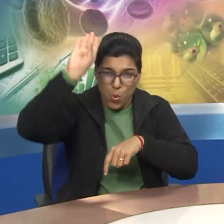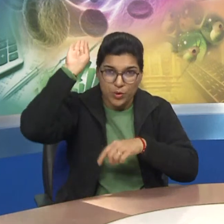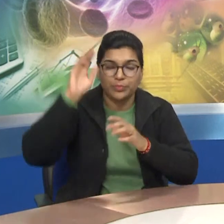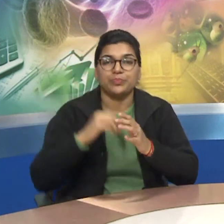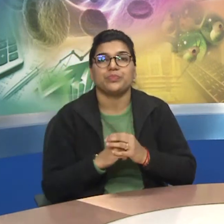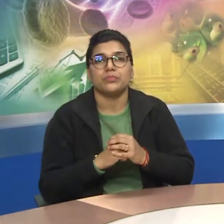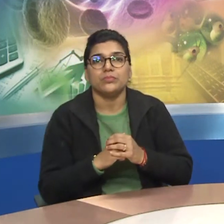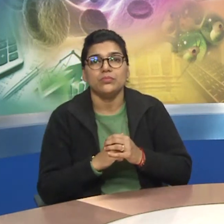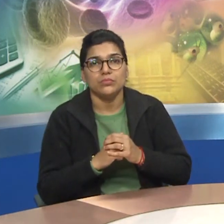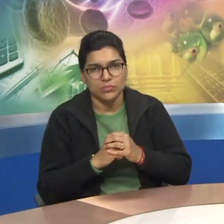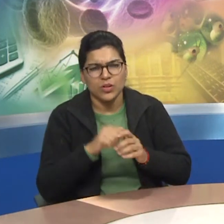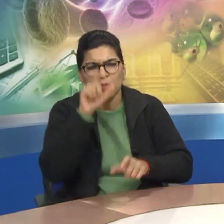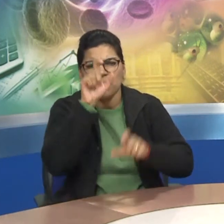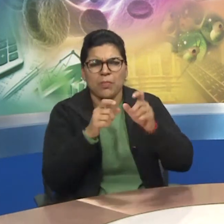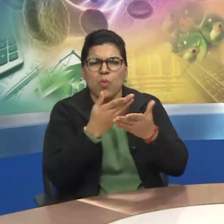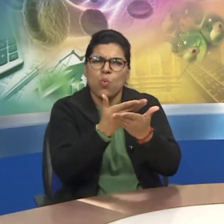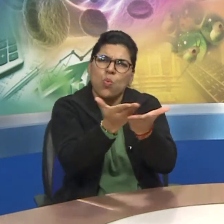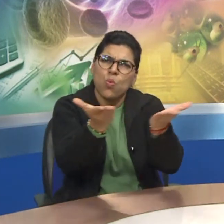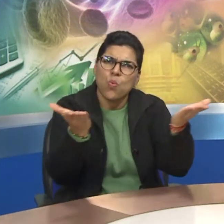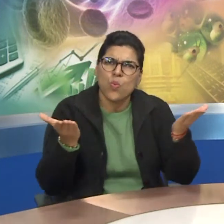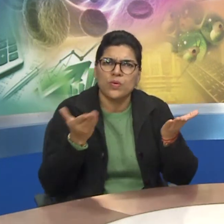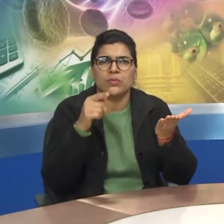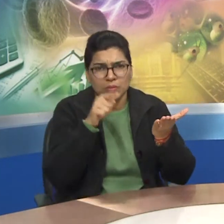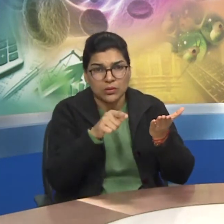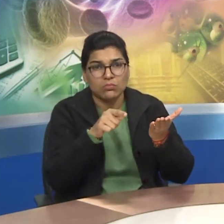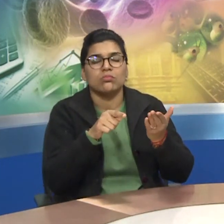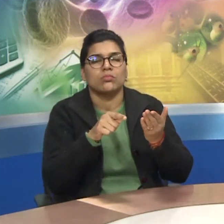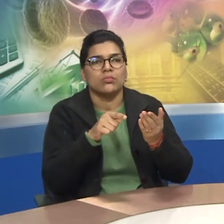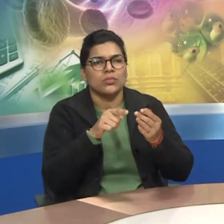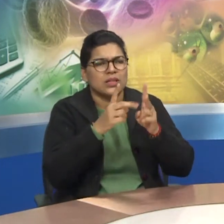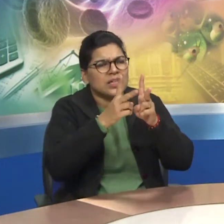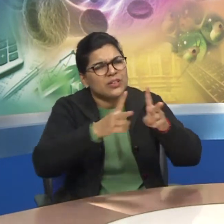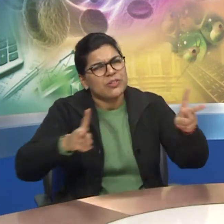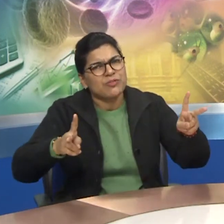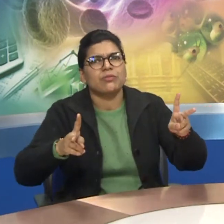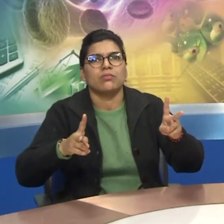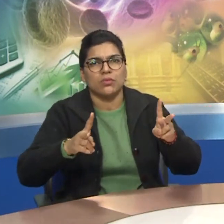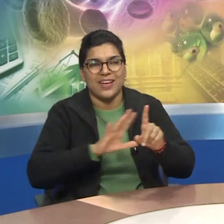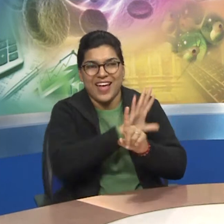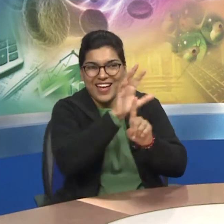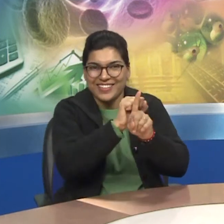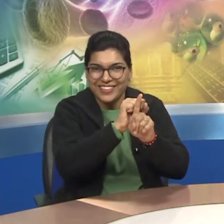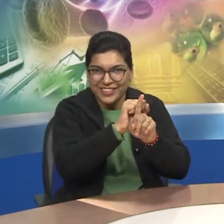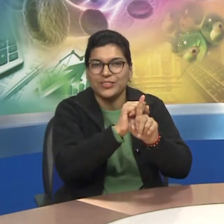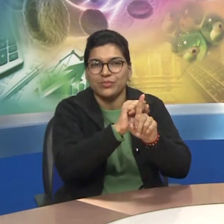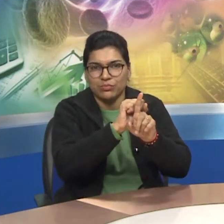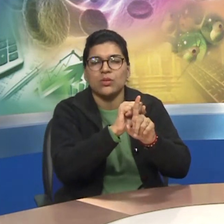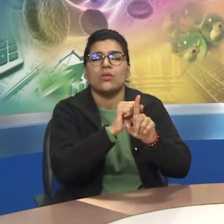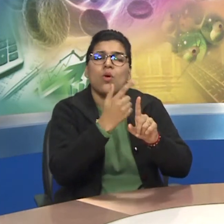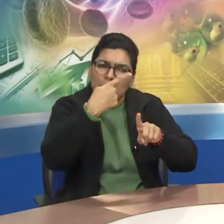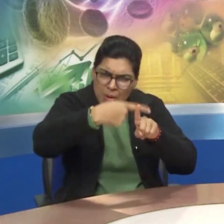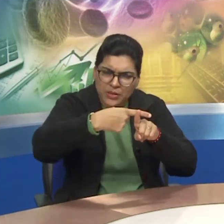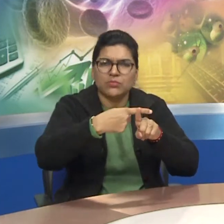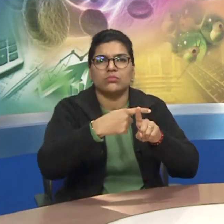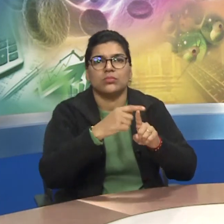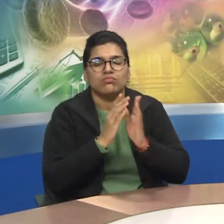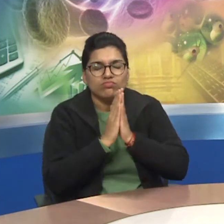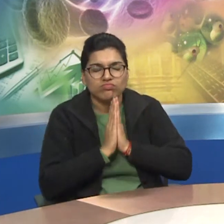From ancient times, people across the world belonging to different cultures